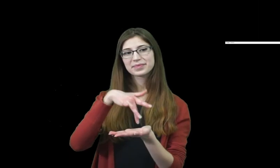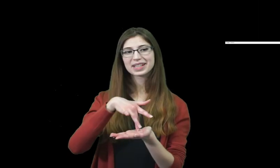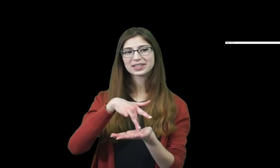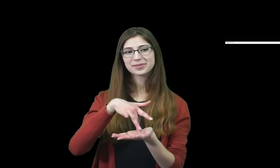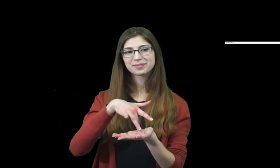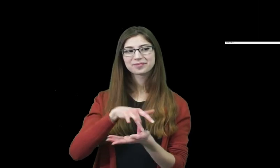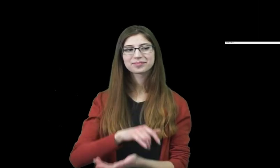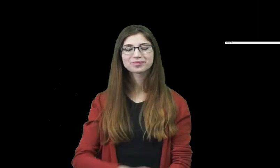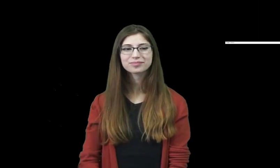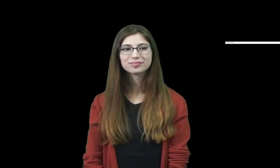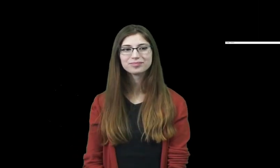Center.